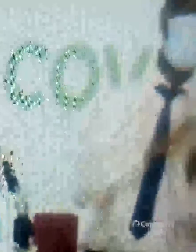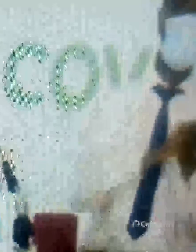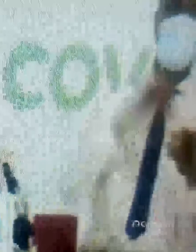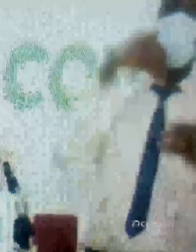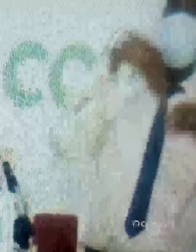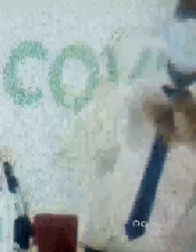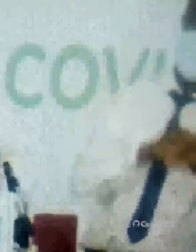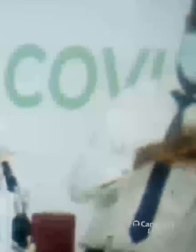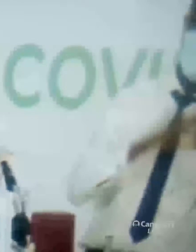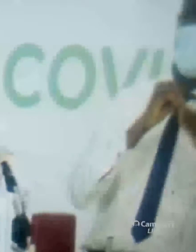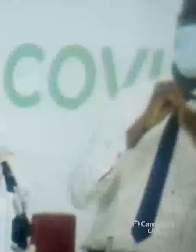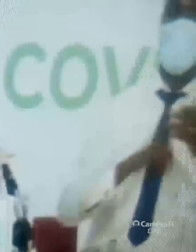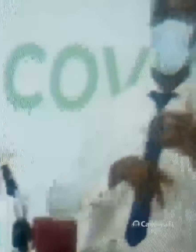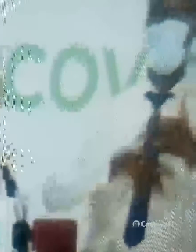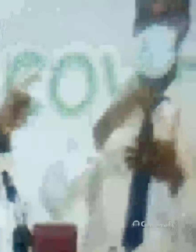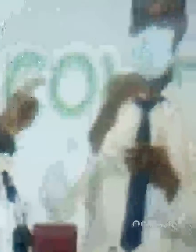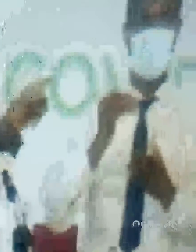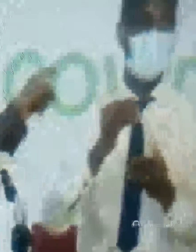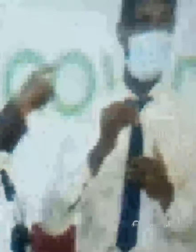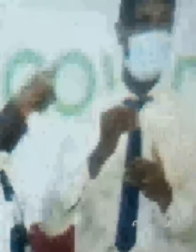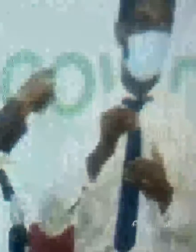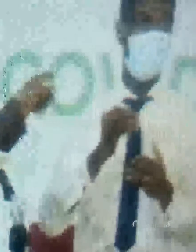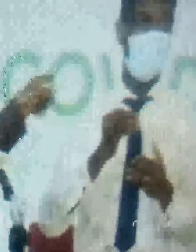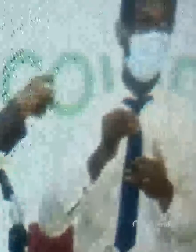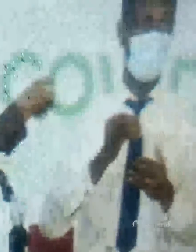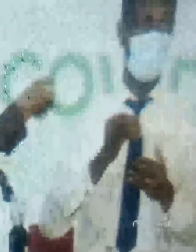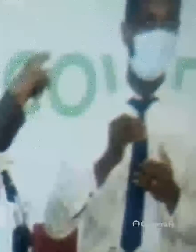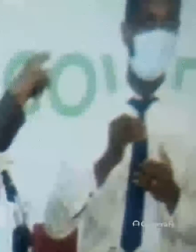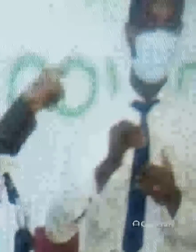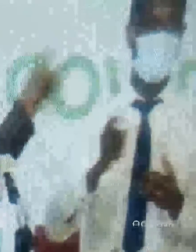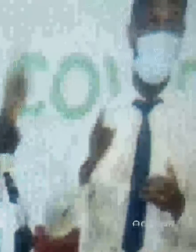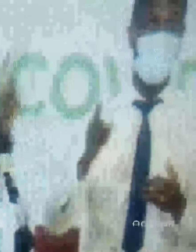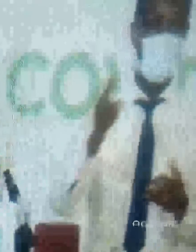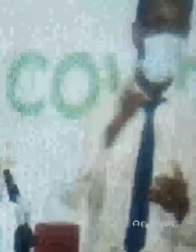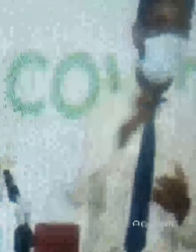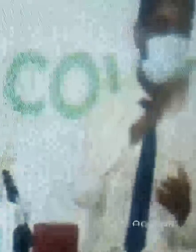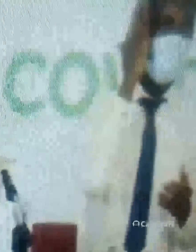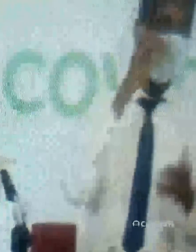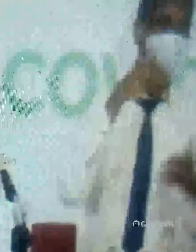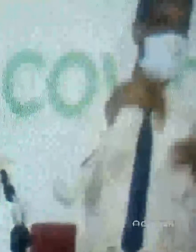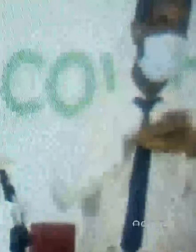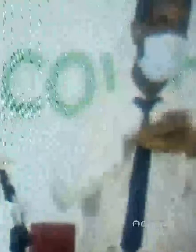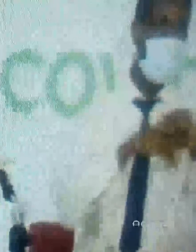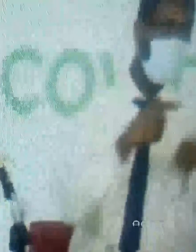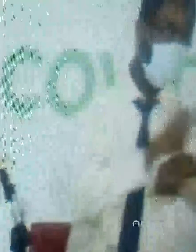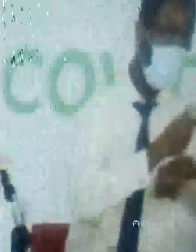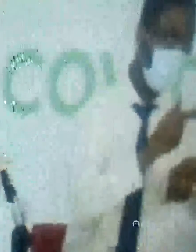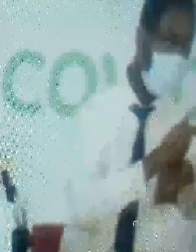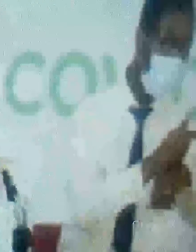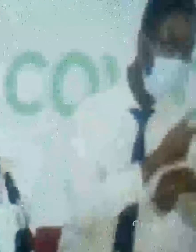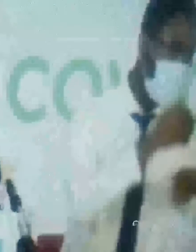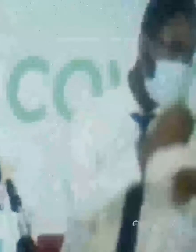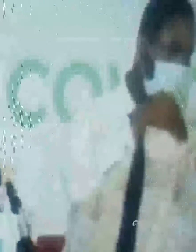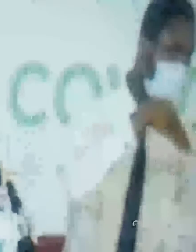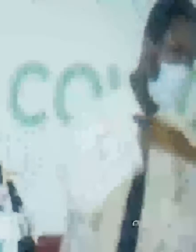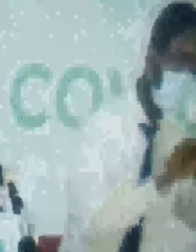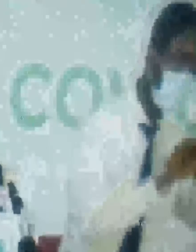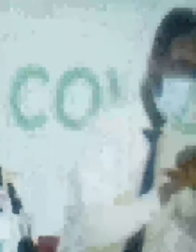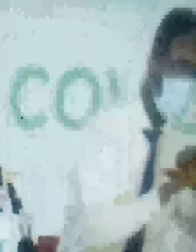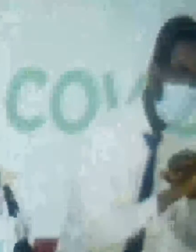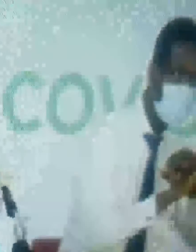from Nigeria, all of you will go to Ghana or Benin Republic and board the flight there. We did it